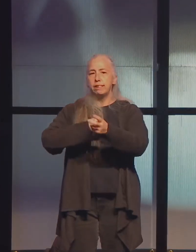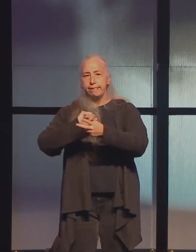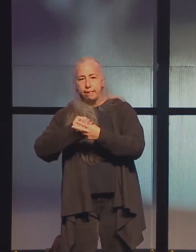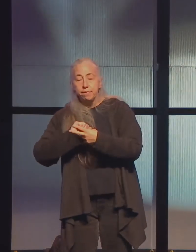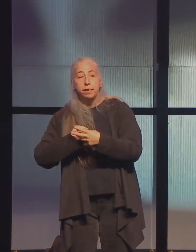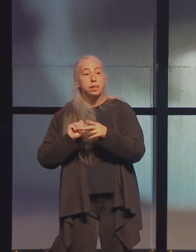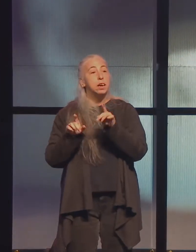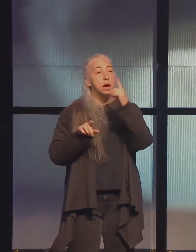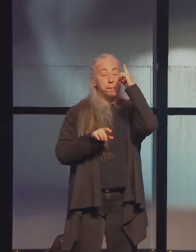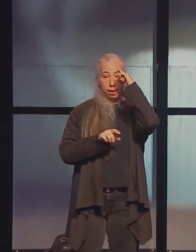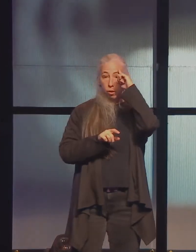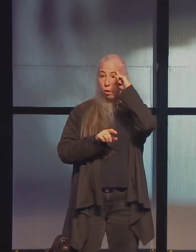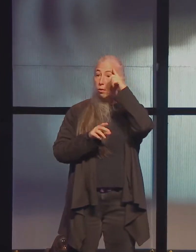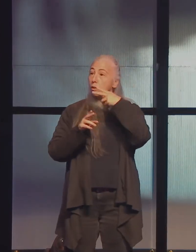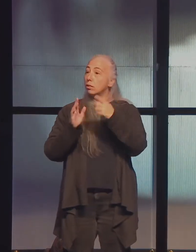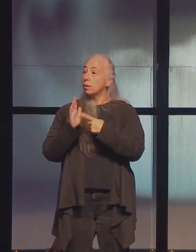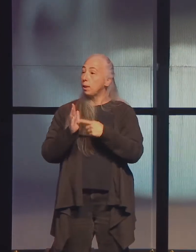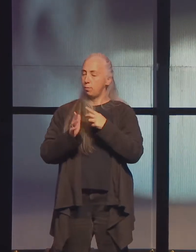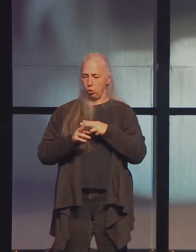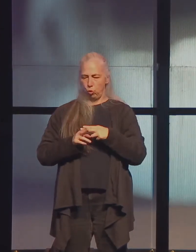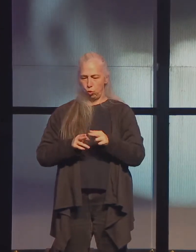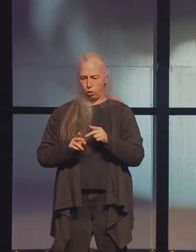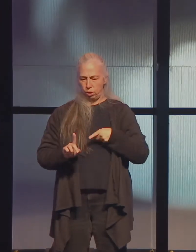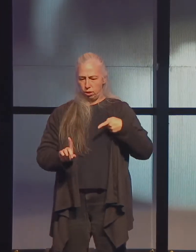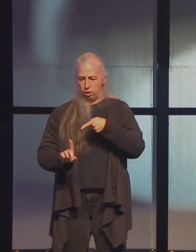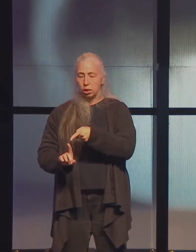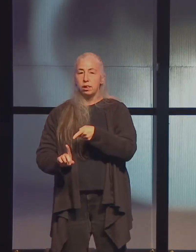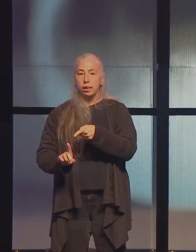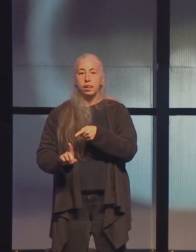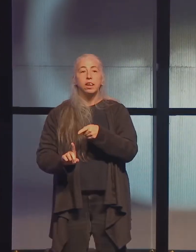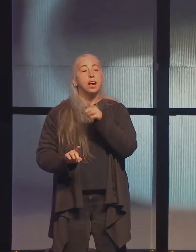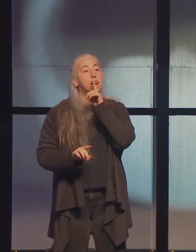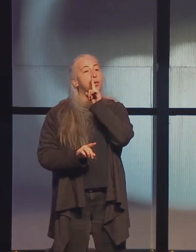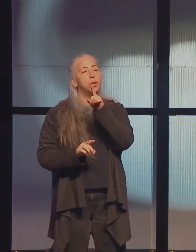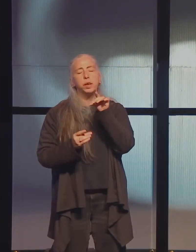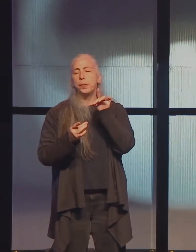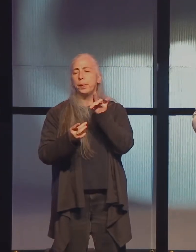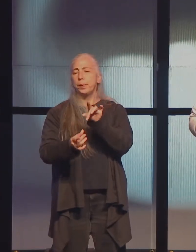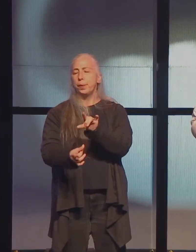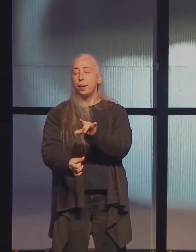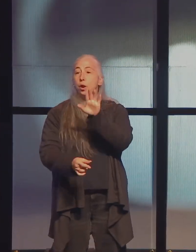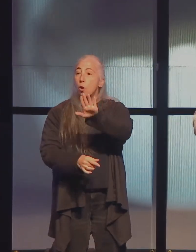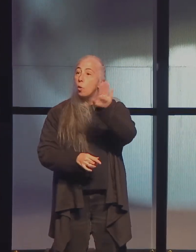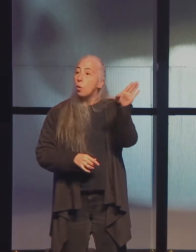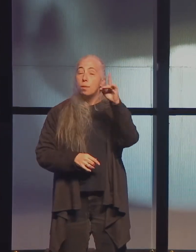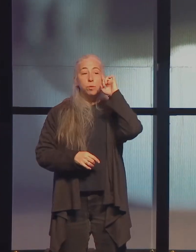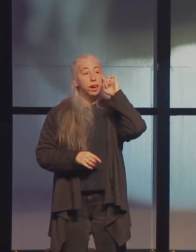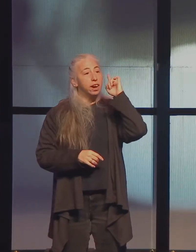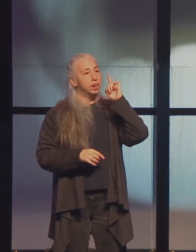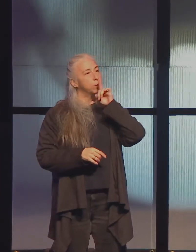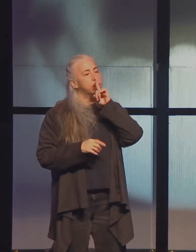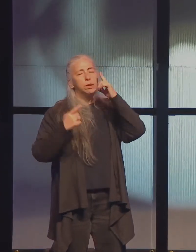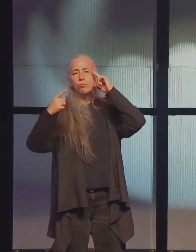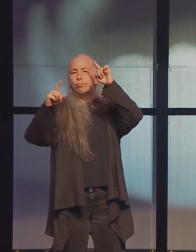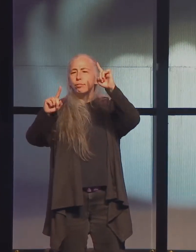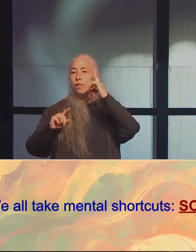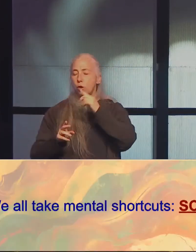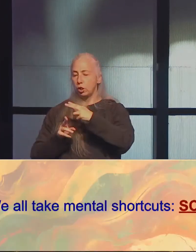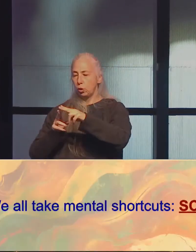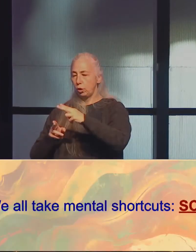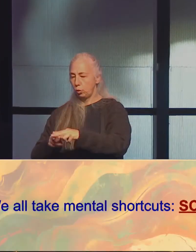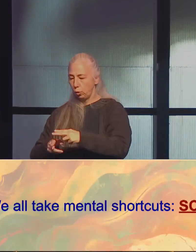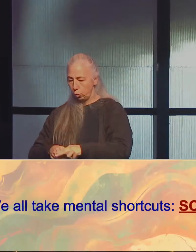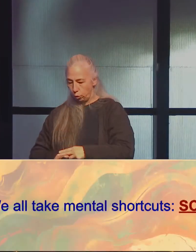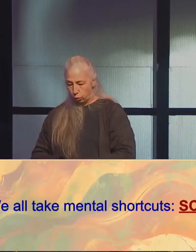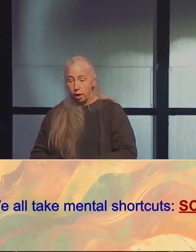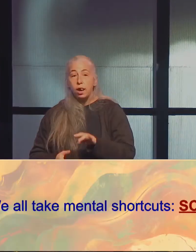that? And we do this very efficiently. Like your brain is wired very effectively to take all kinds of shortcuts. And we call these